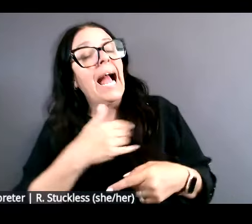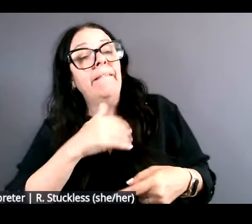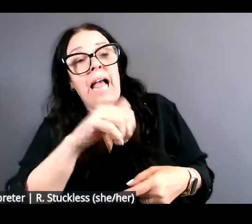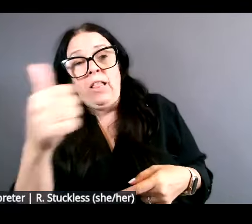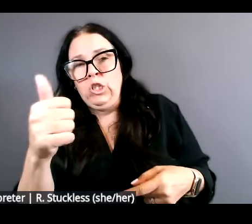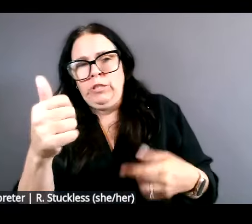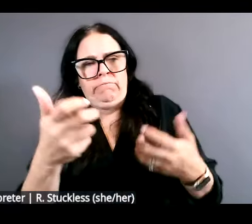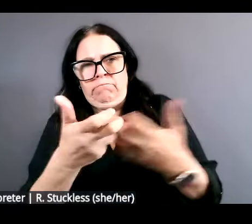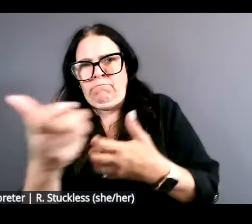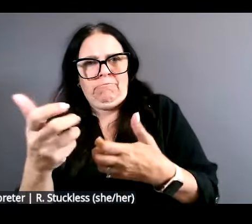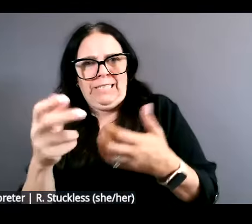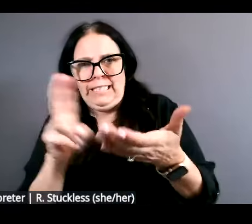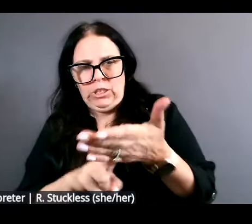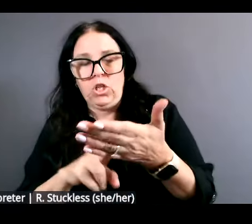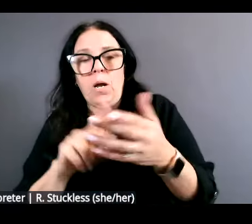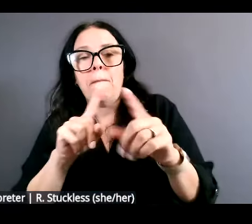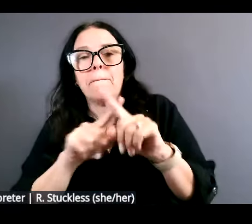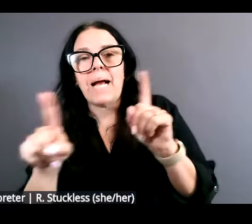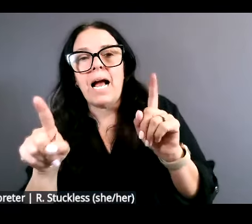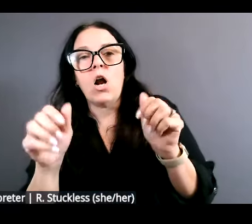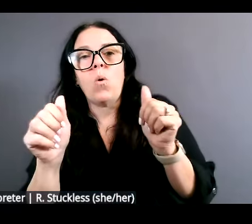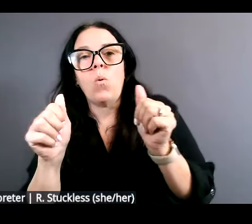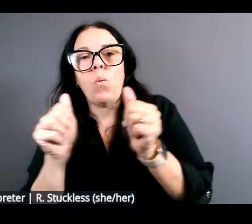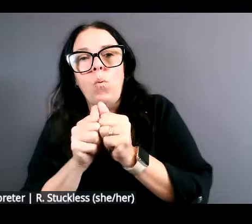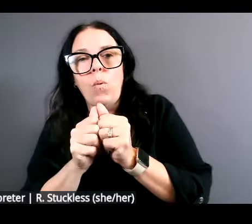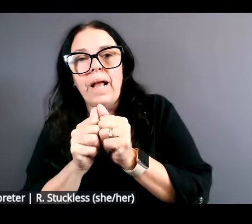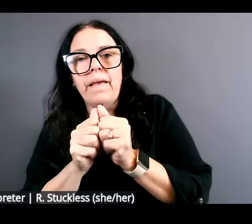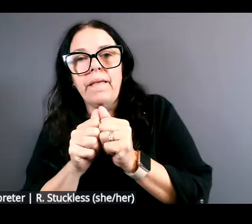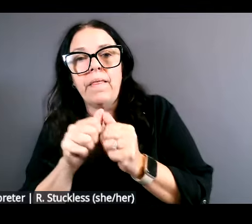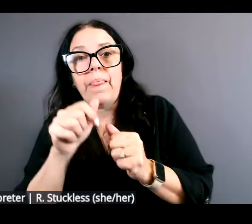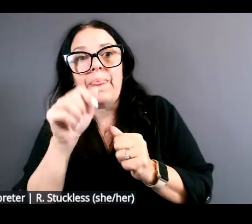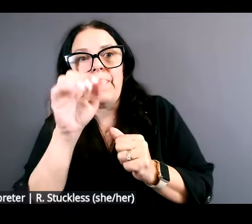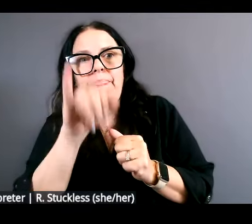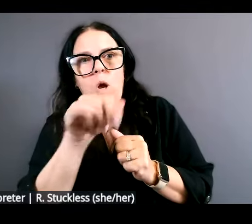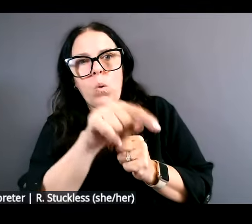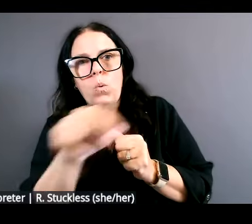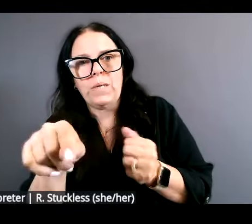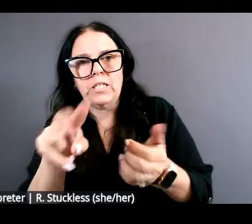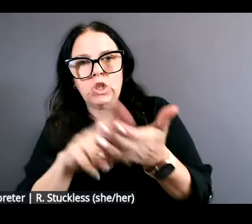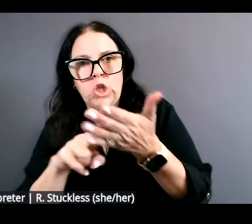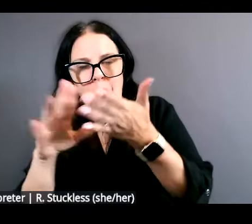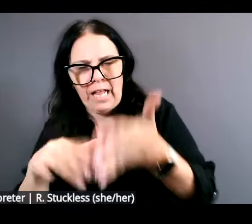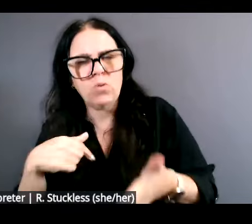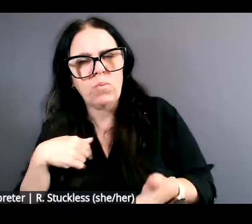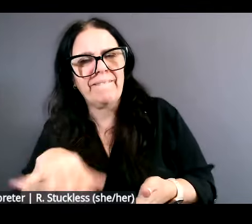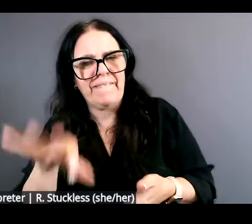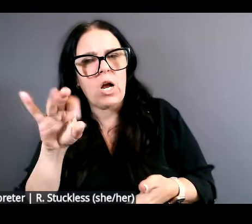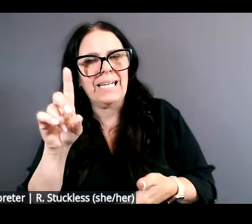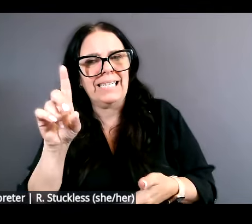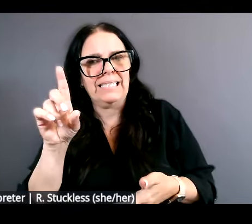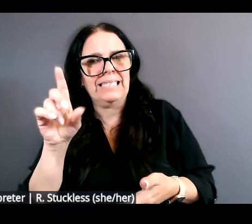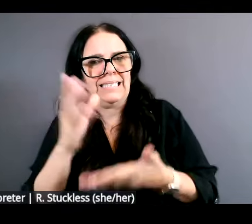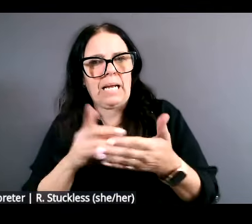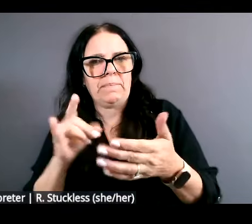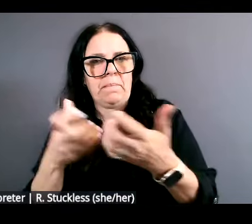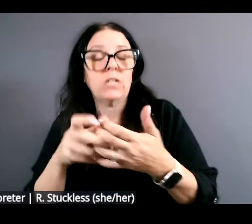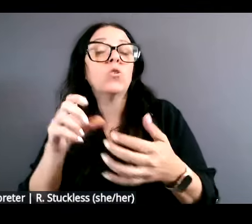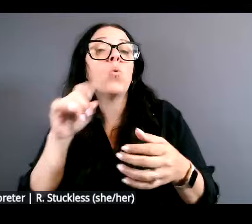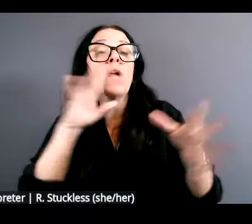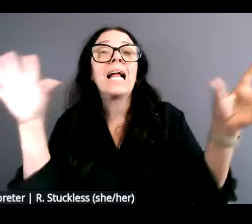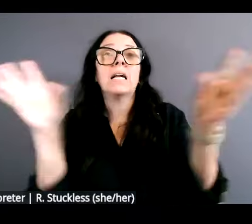with those circulators, there were some that did match. So in total, we determined that 27 did not sufficiently agree. 27 signatures did